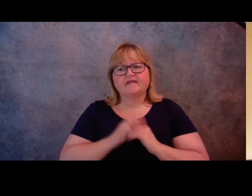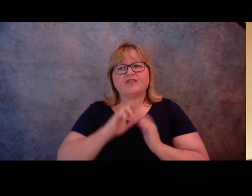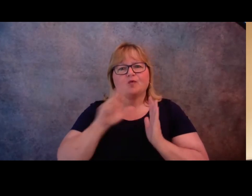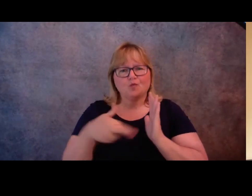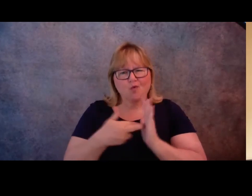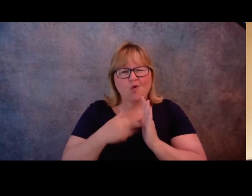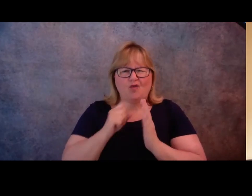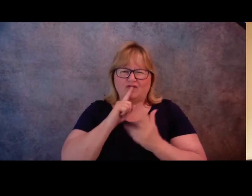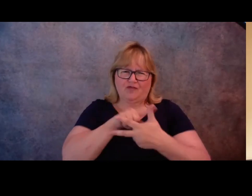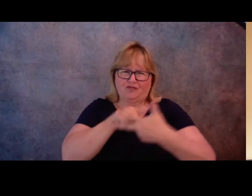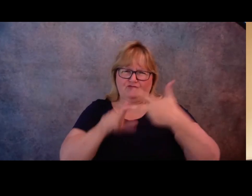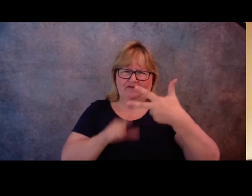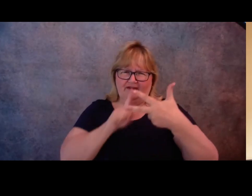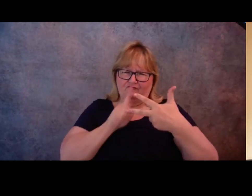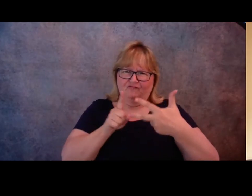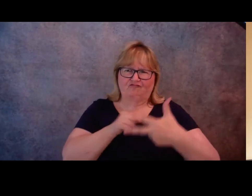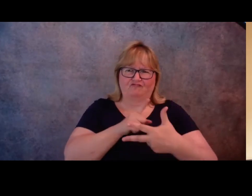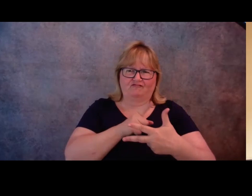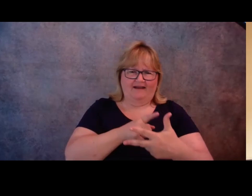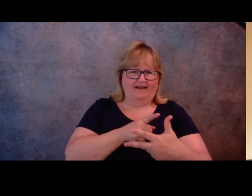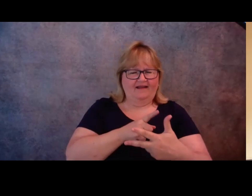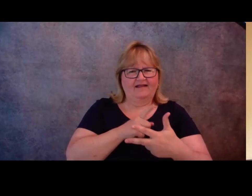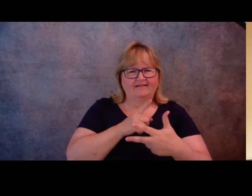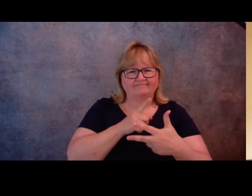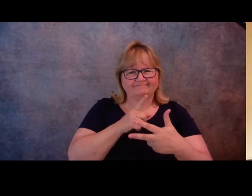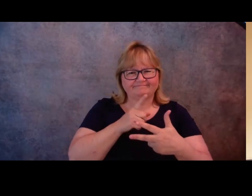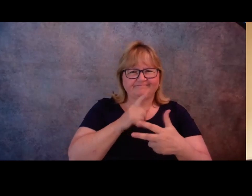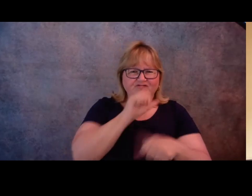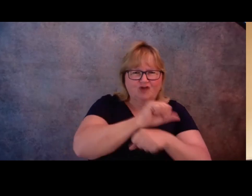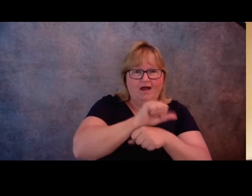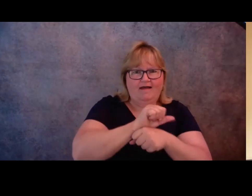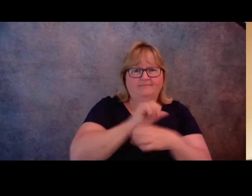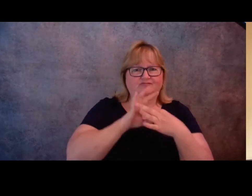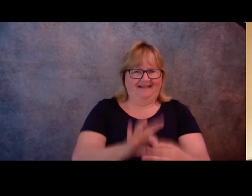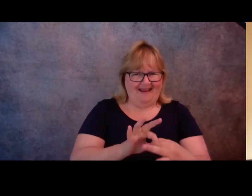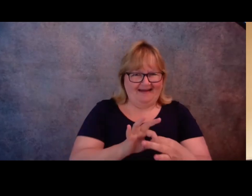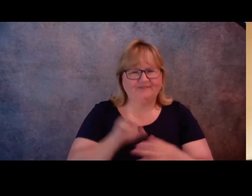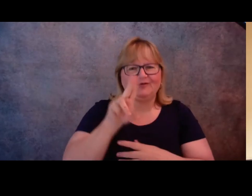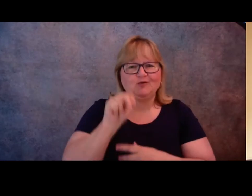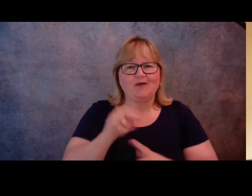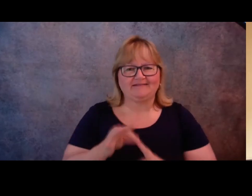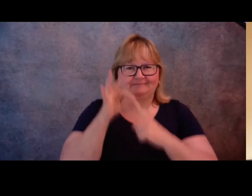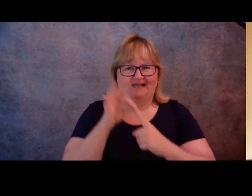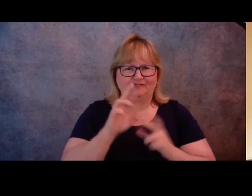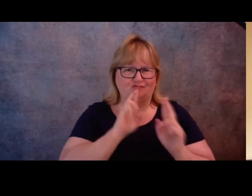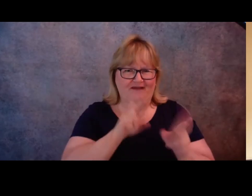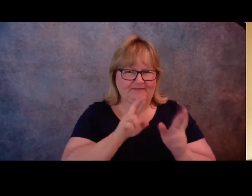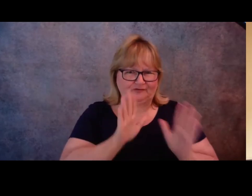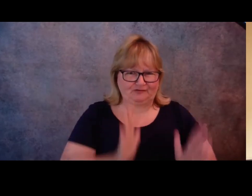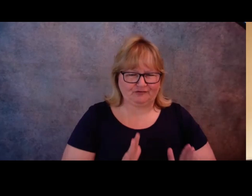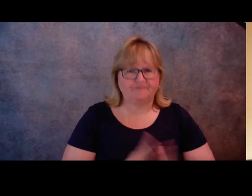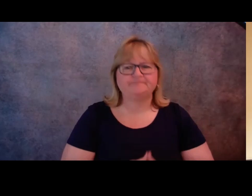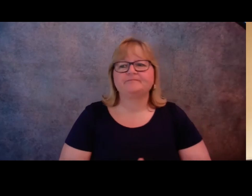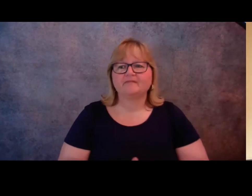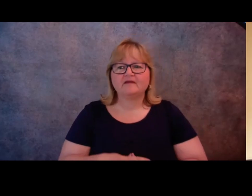main tasks of a UN Special Rapporteur. First of all, just a little bit of background. I